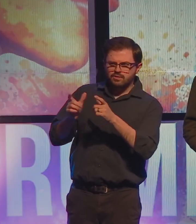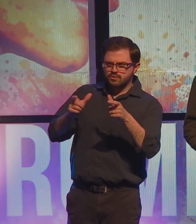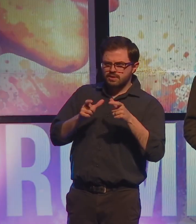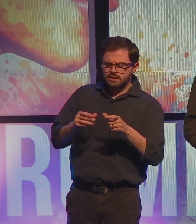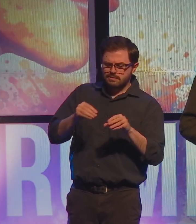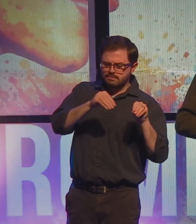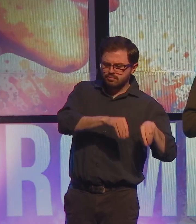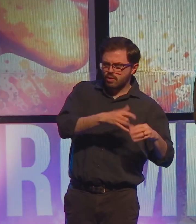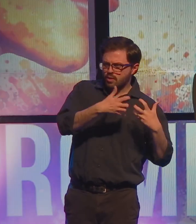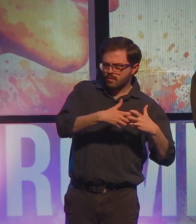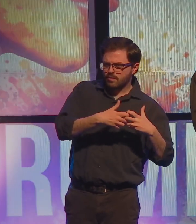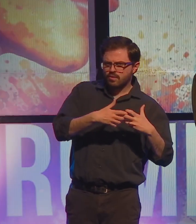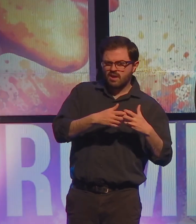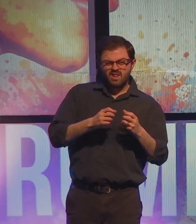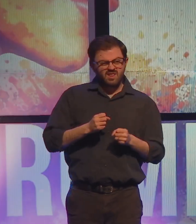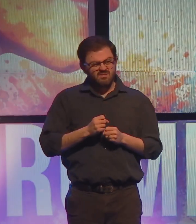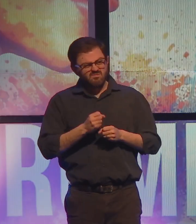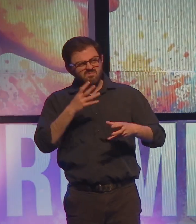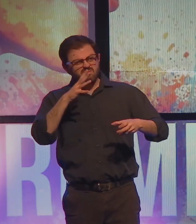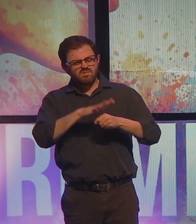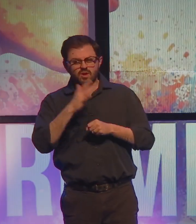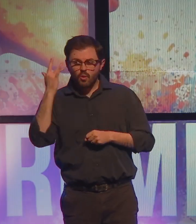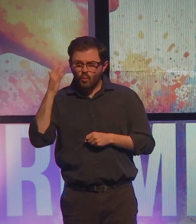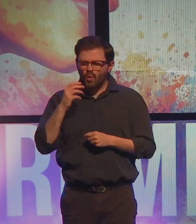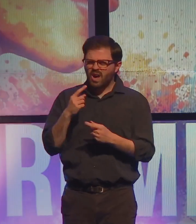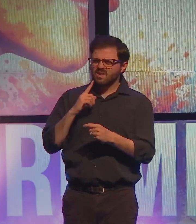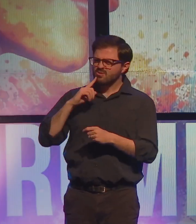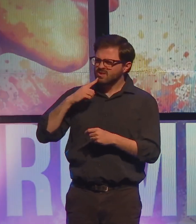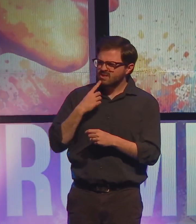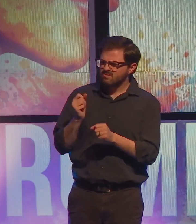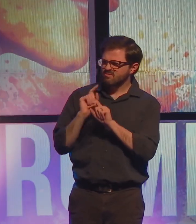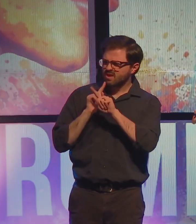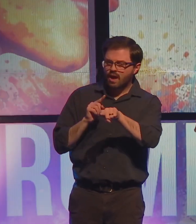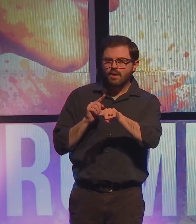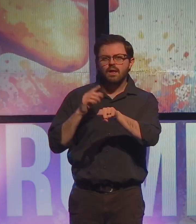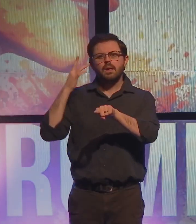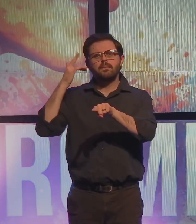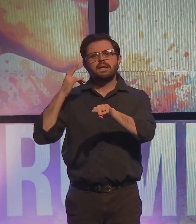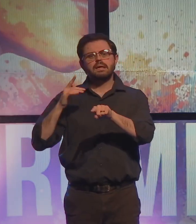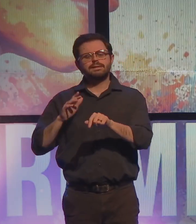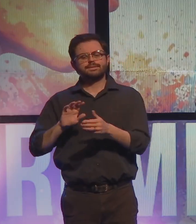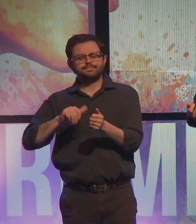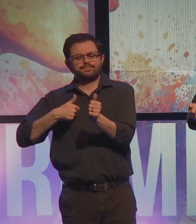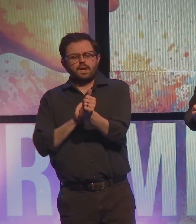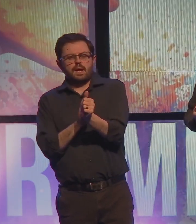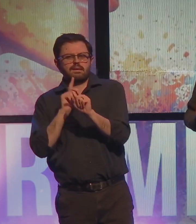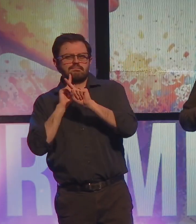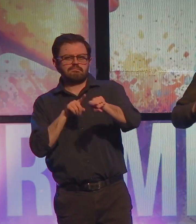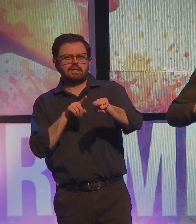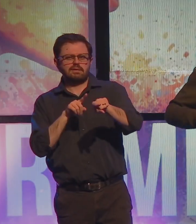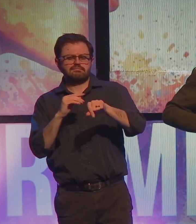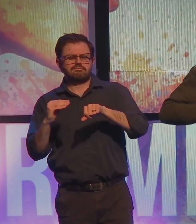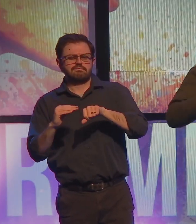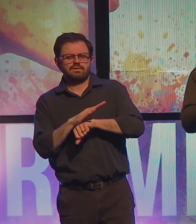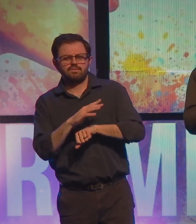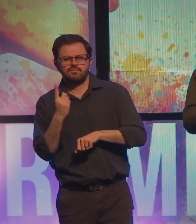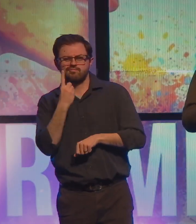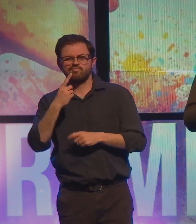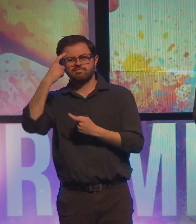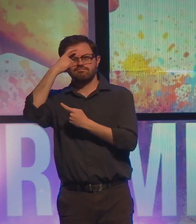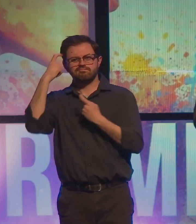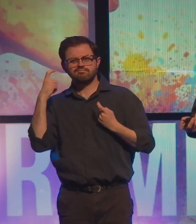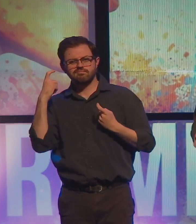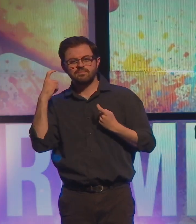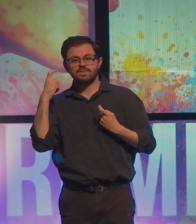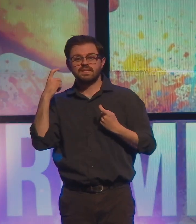extreme? Because in that response, there's past pain that's showing up. There's a wound from whatever reasons, right? And that action shows